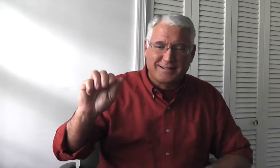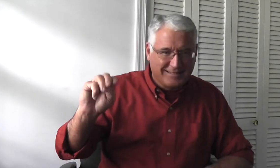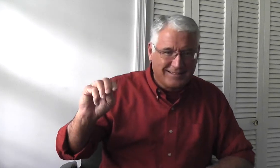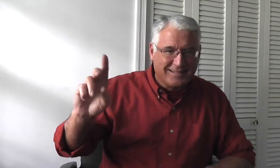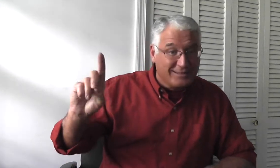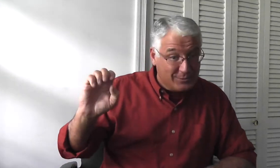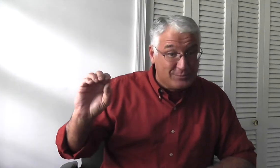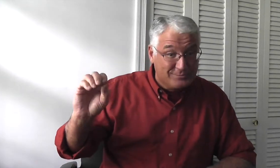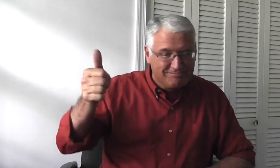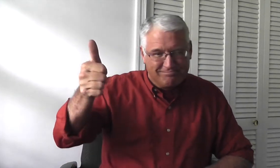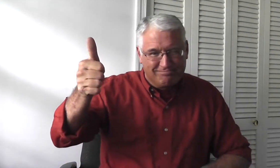Coram Deo.